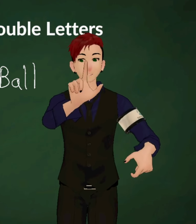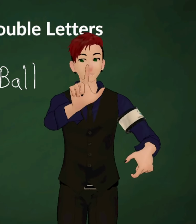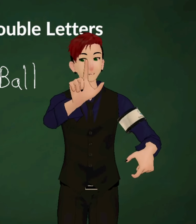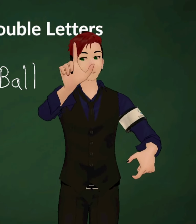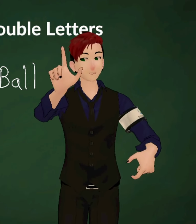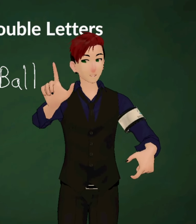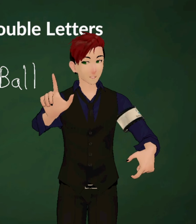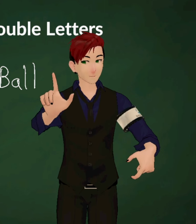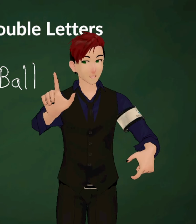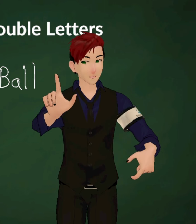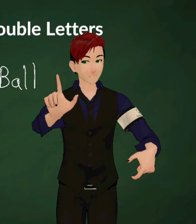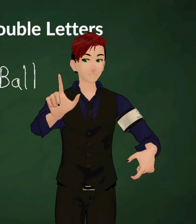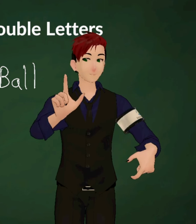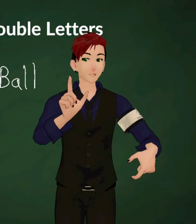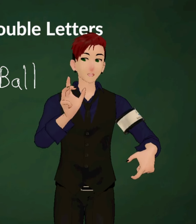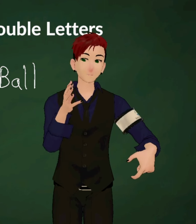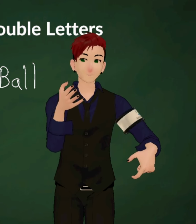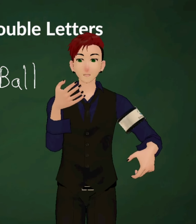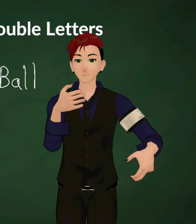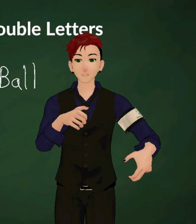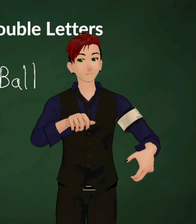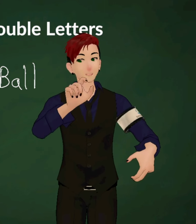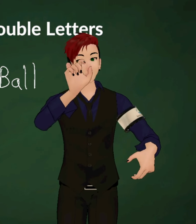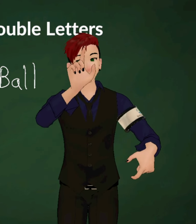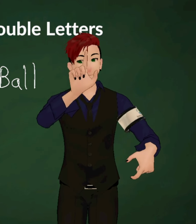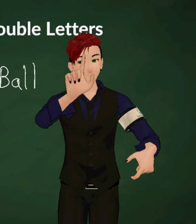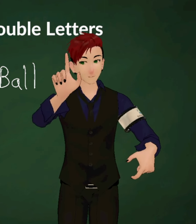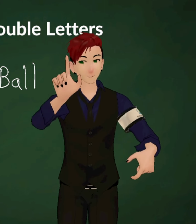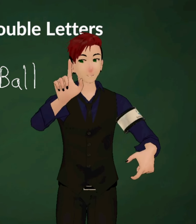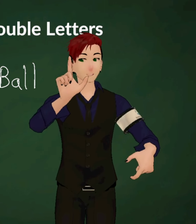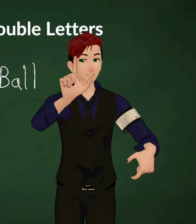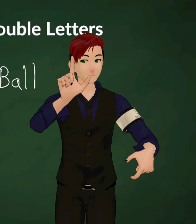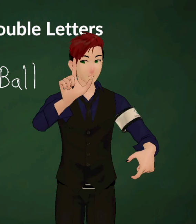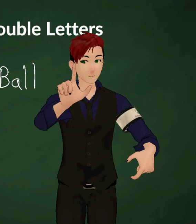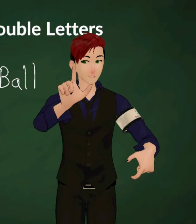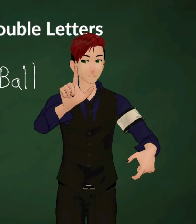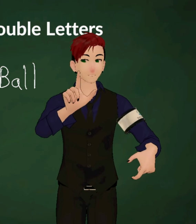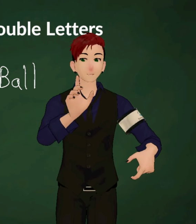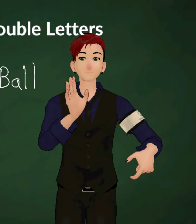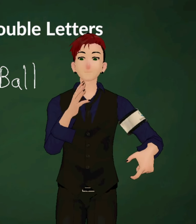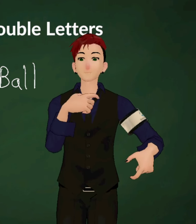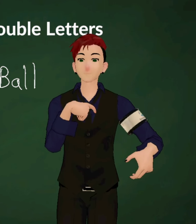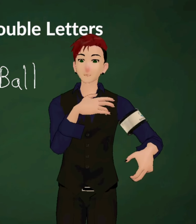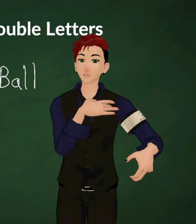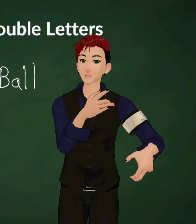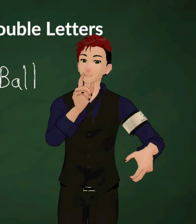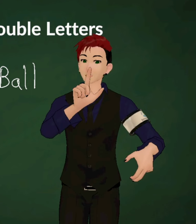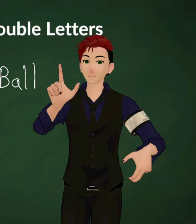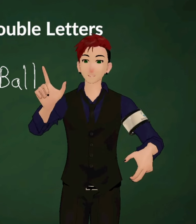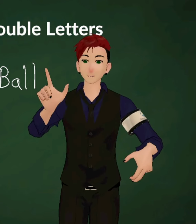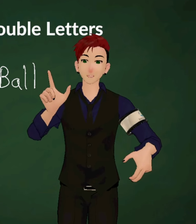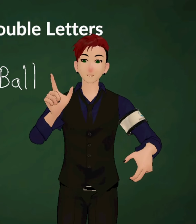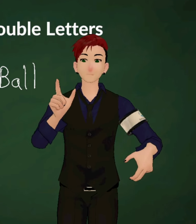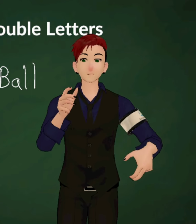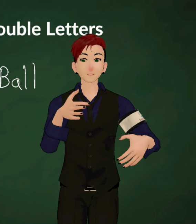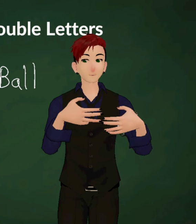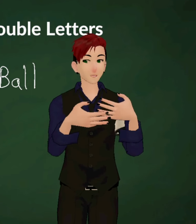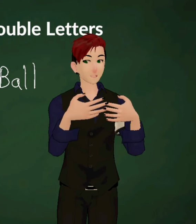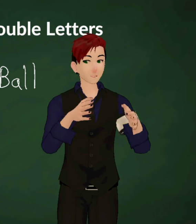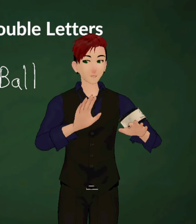can drag bounce, but most of the time drag or bounce. I typically drag. That is my easy way to